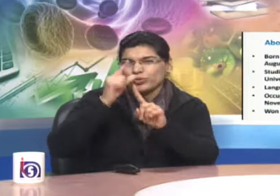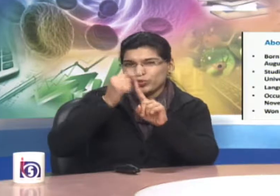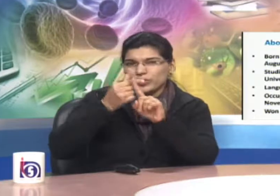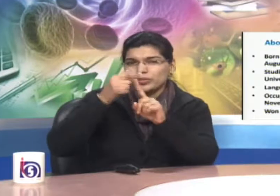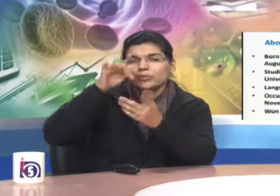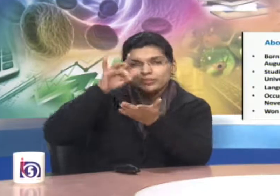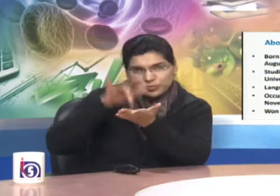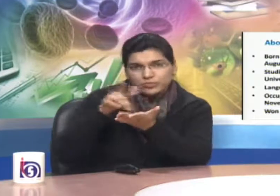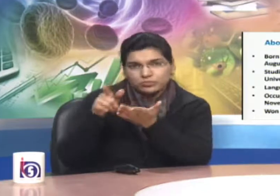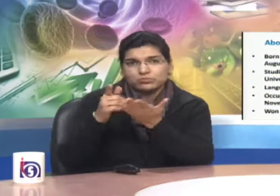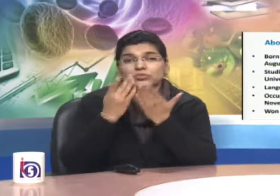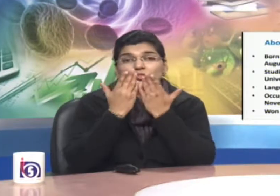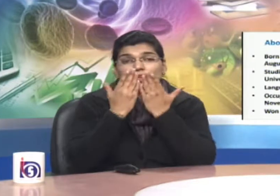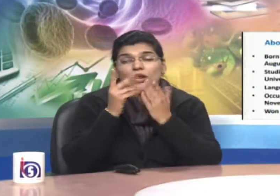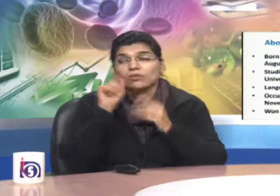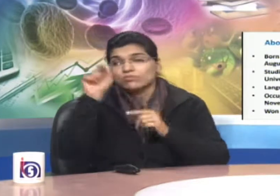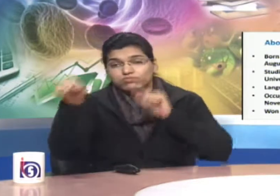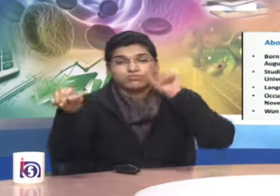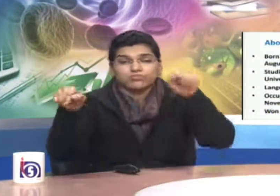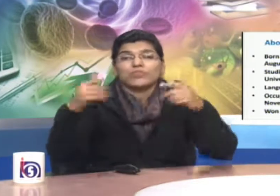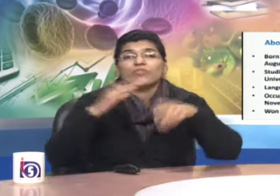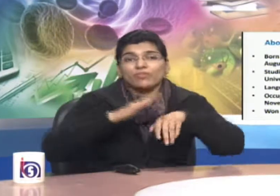College of London.